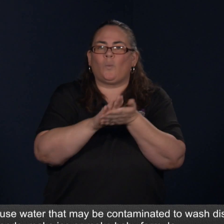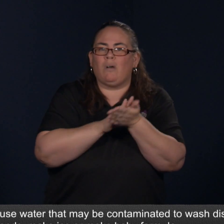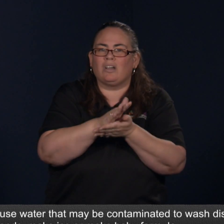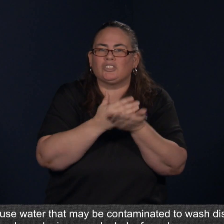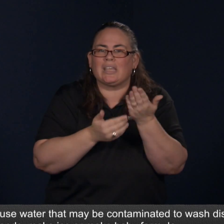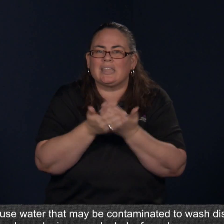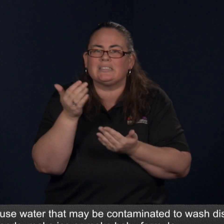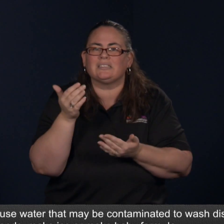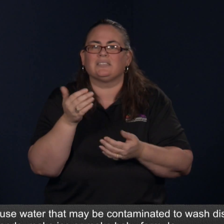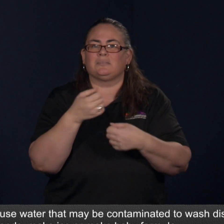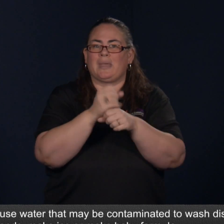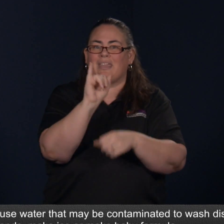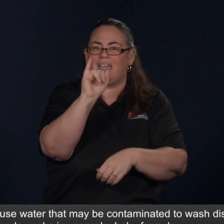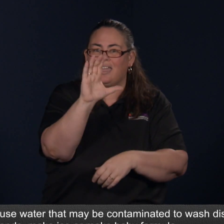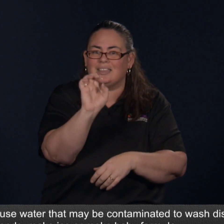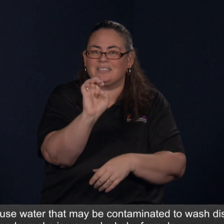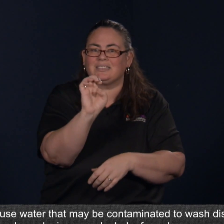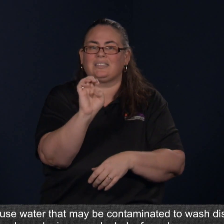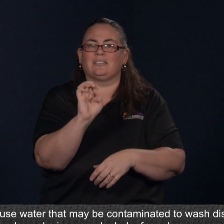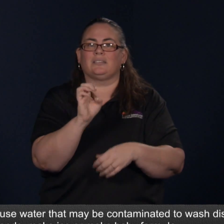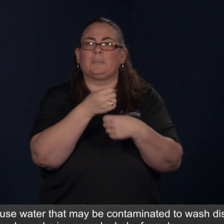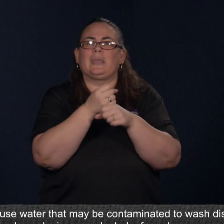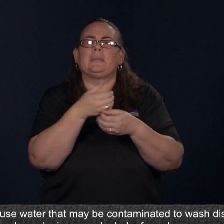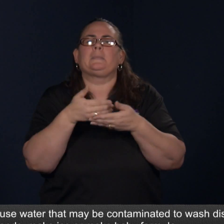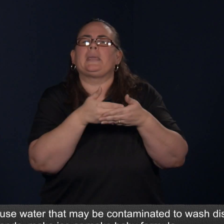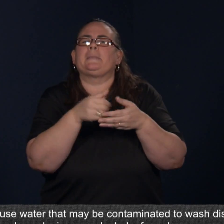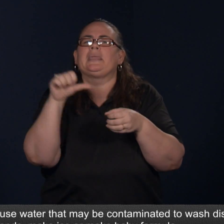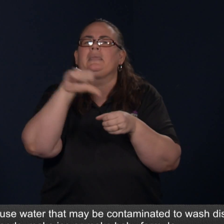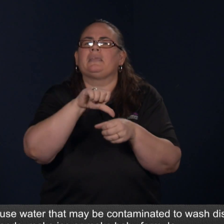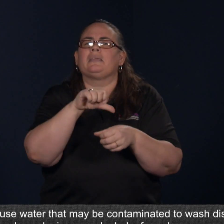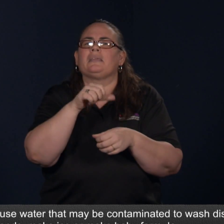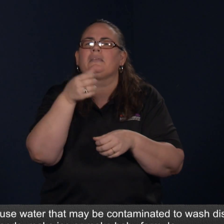hands, make ice, or make baby formula.